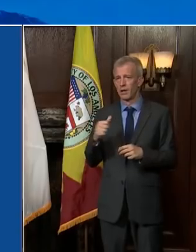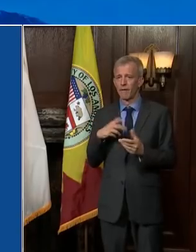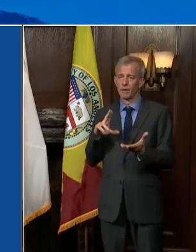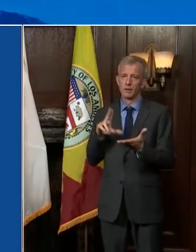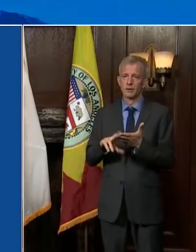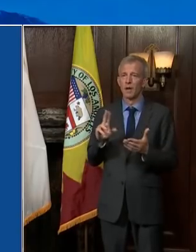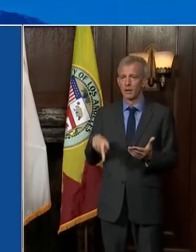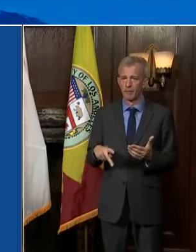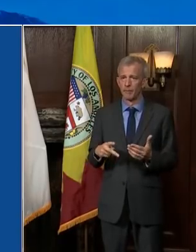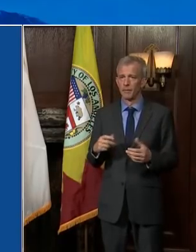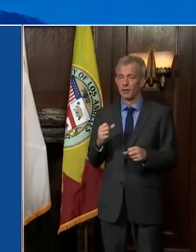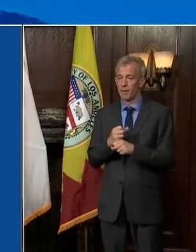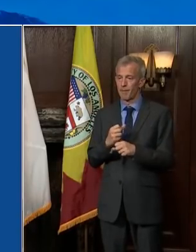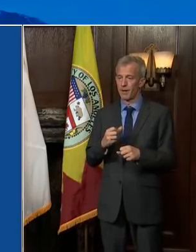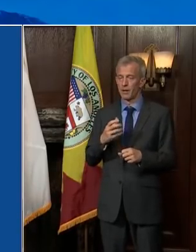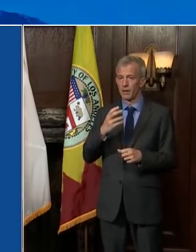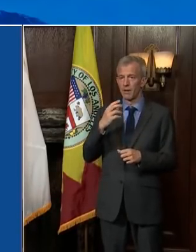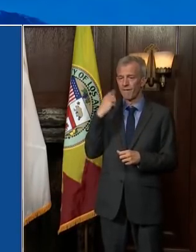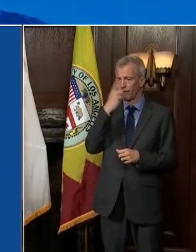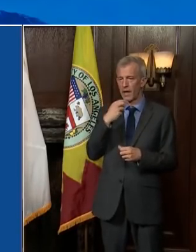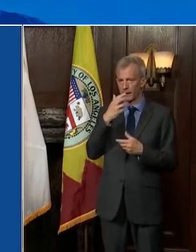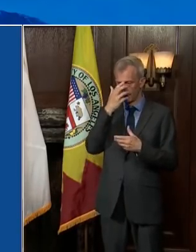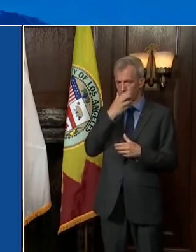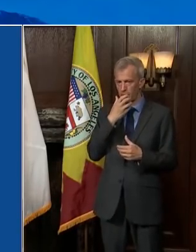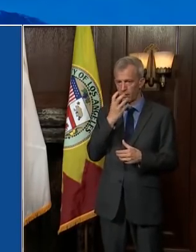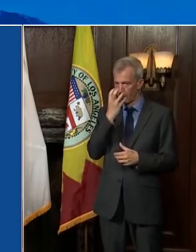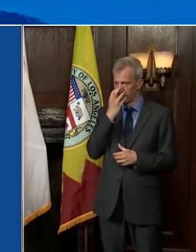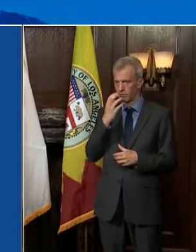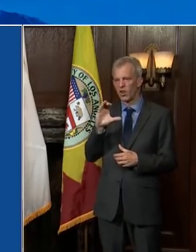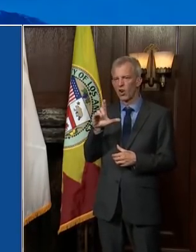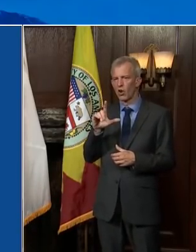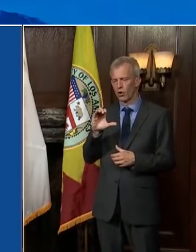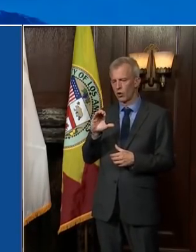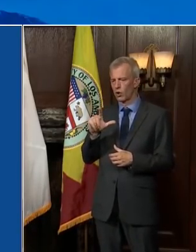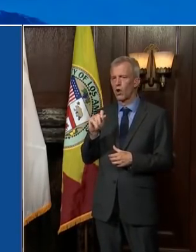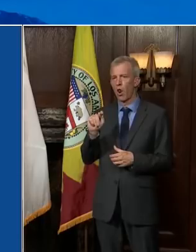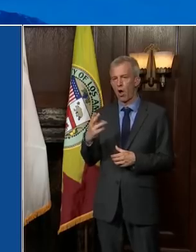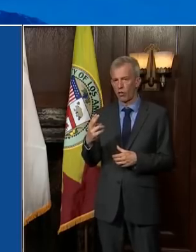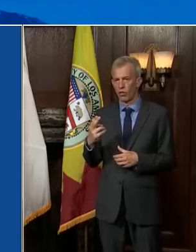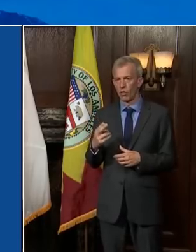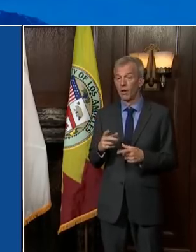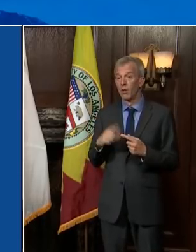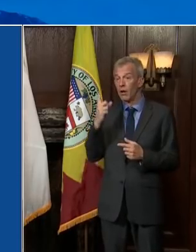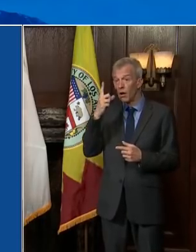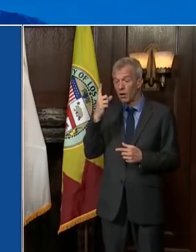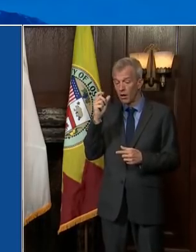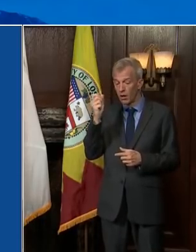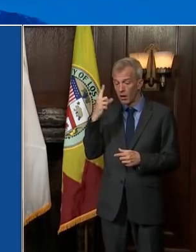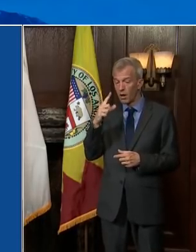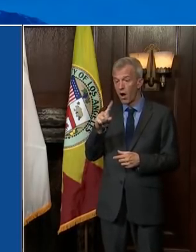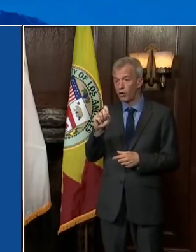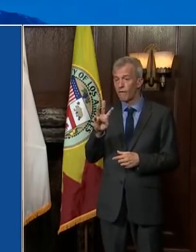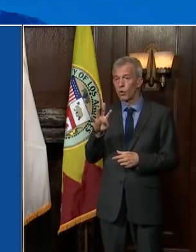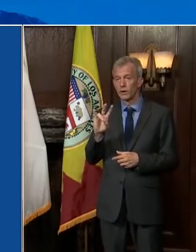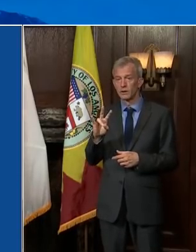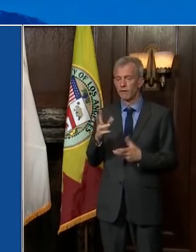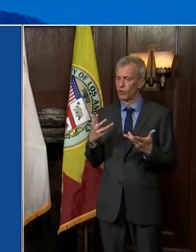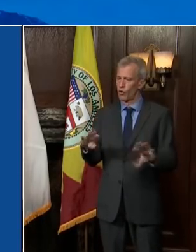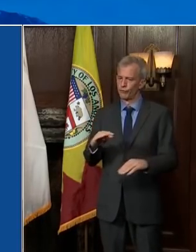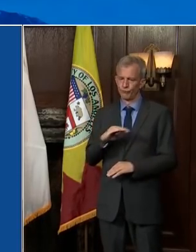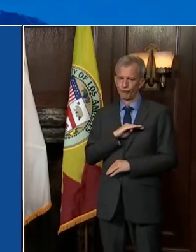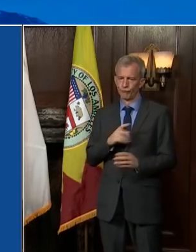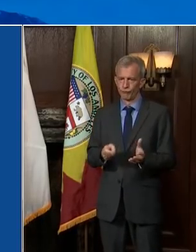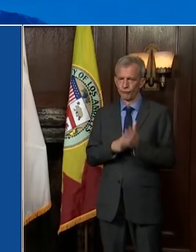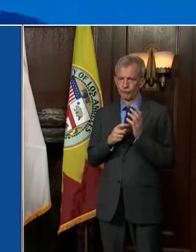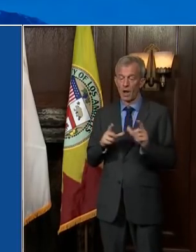to make cloth face coverings, and 147 of them have already met our requirements. They're licensed garment